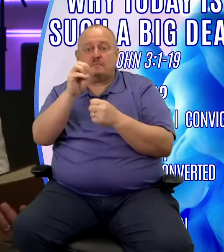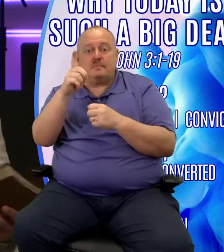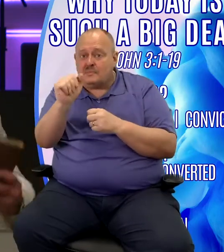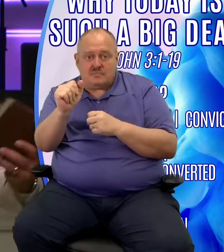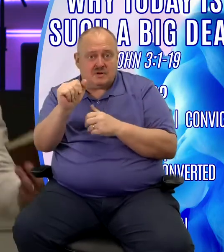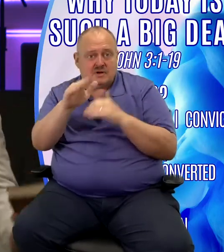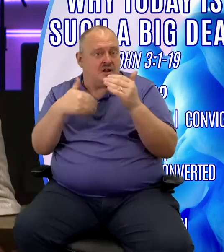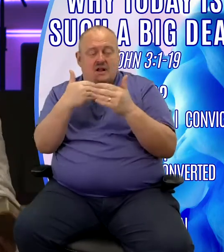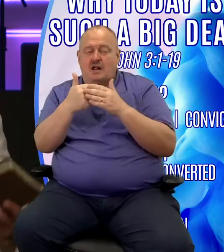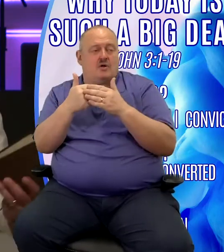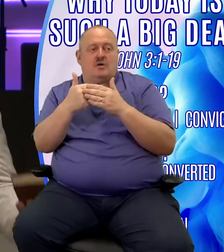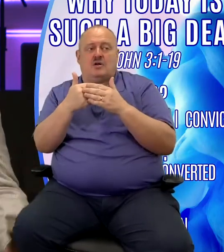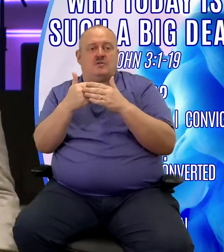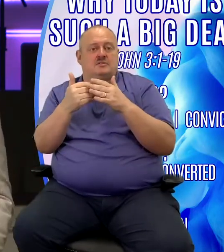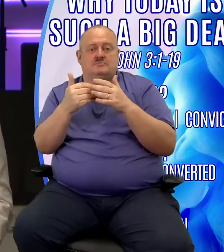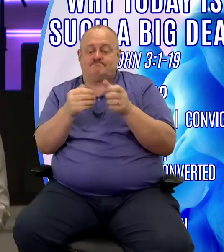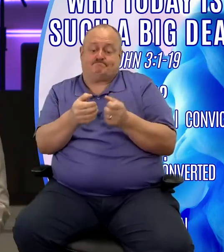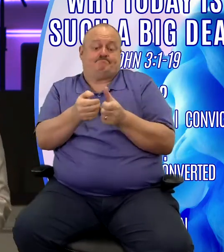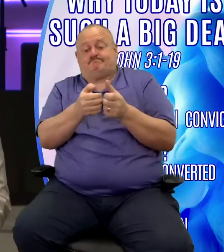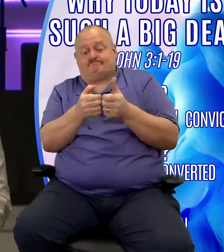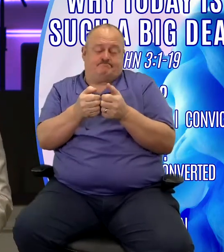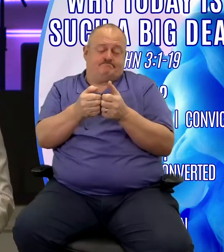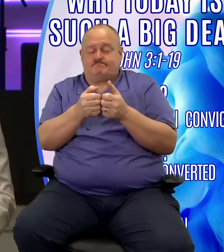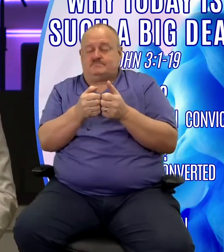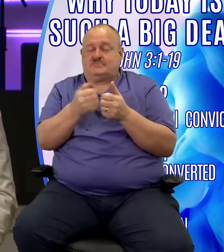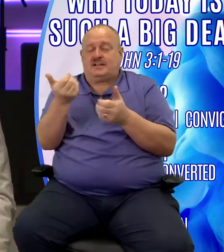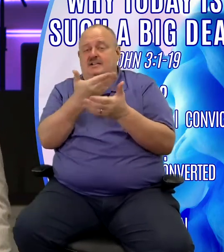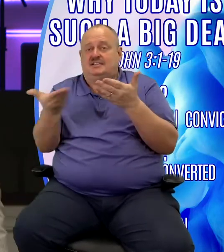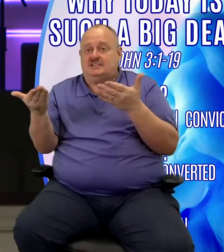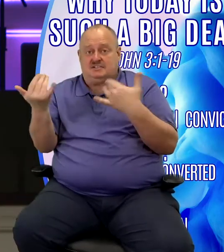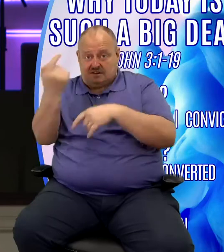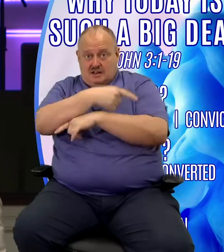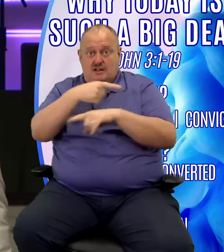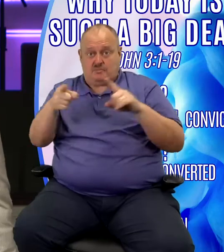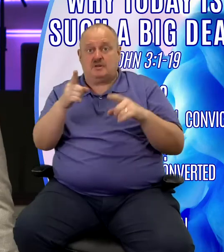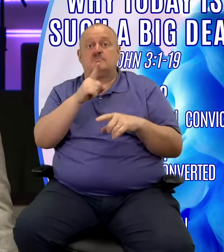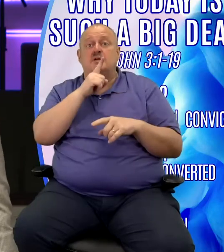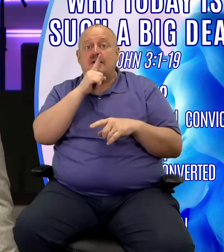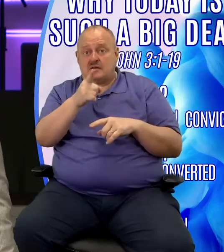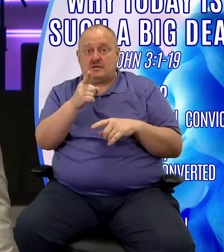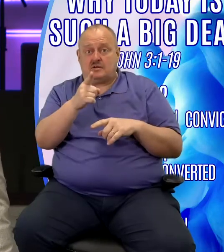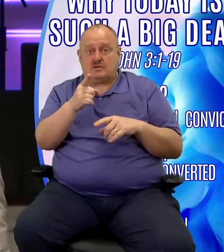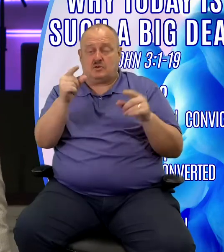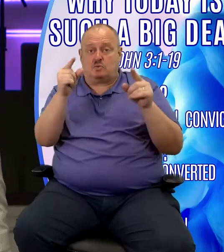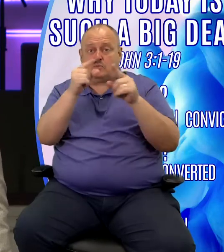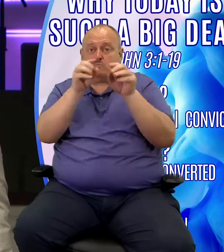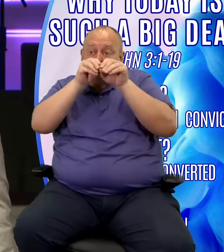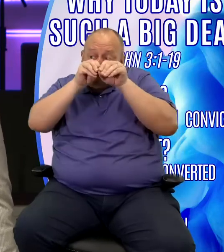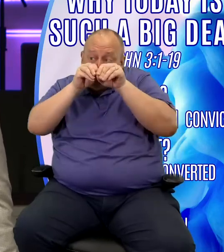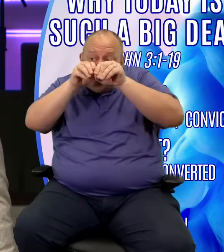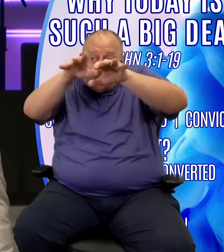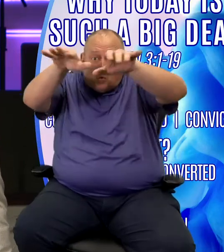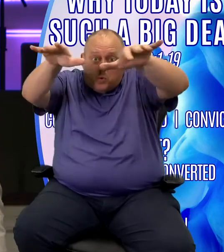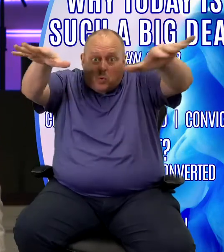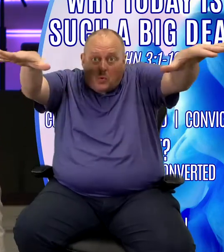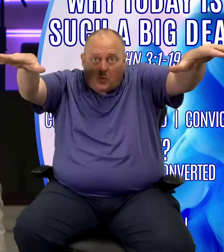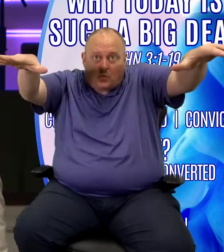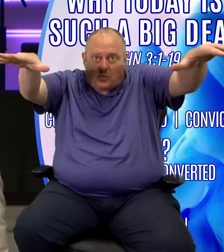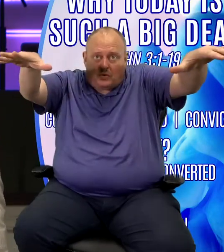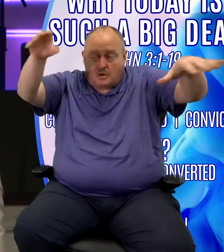the platforms and text messaging and such as we do today. But I can assure you that word got out that there was